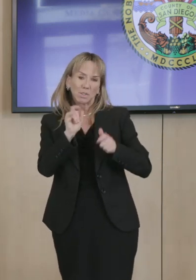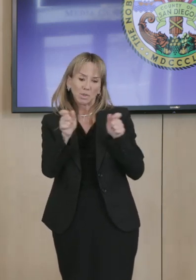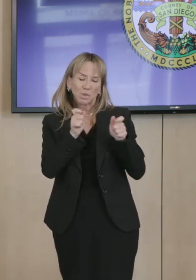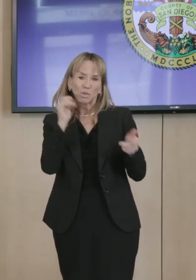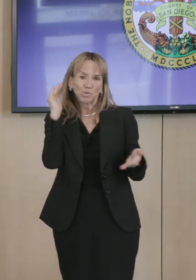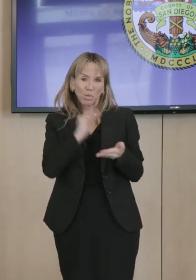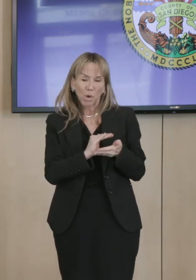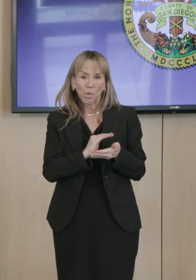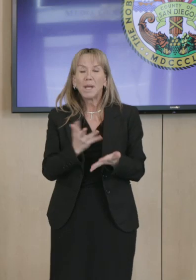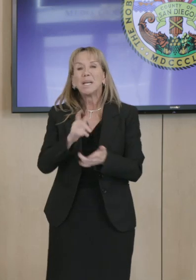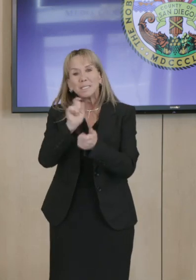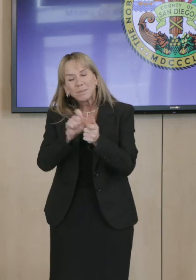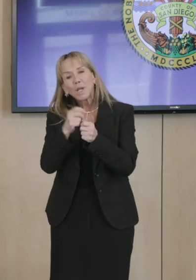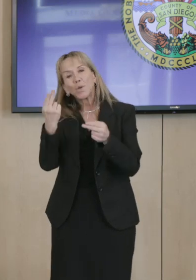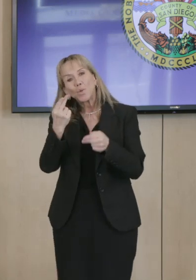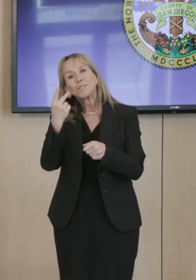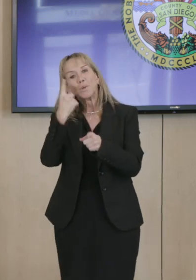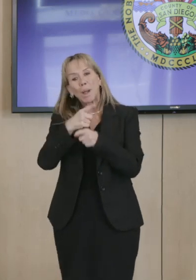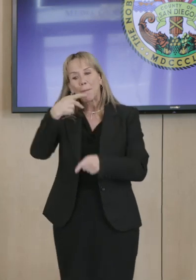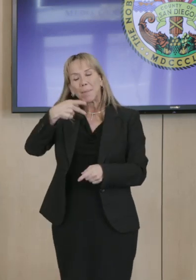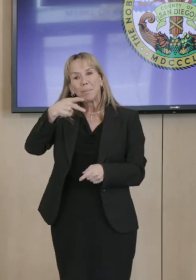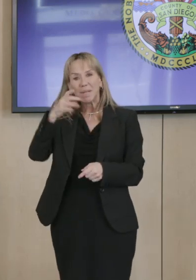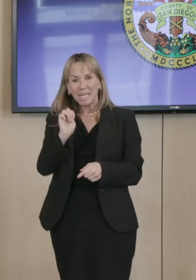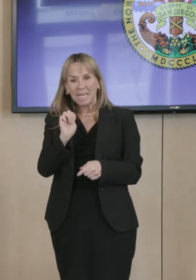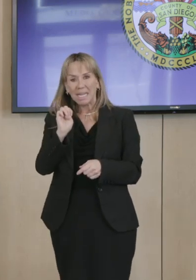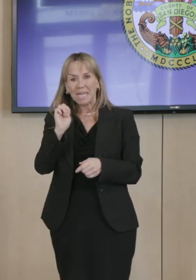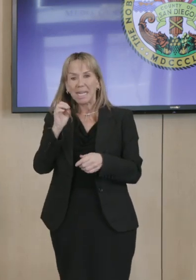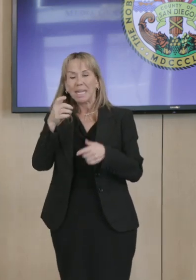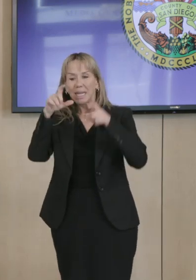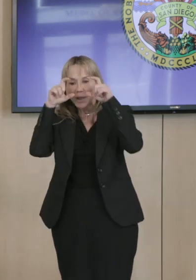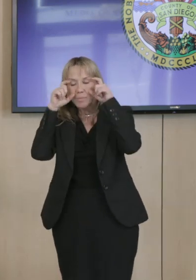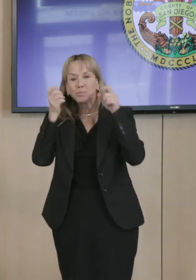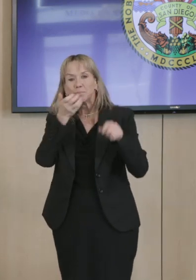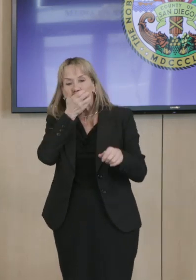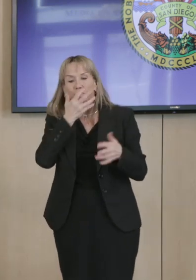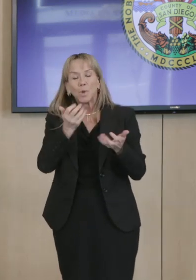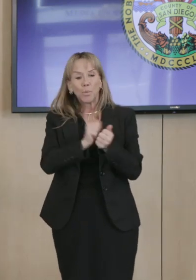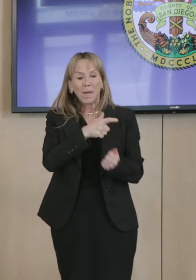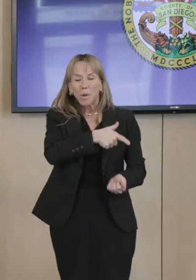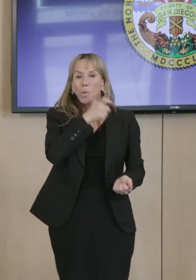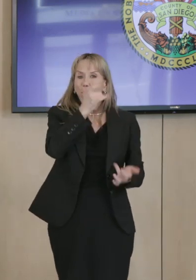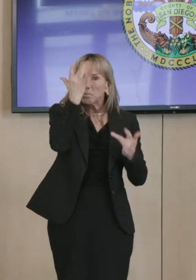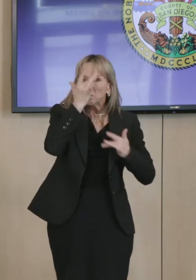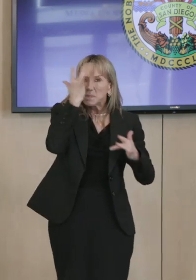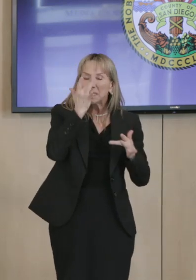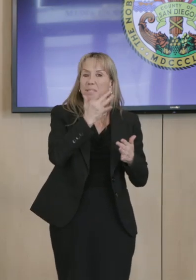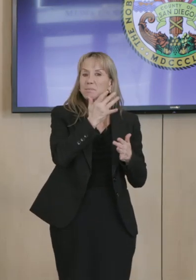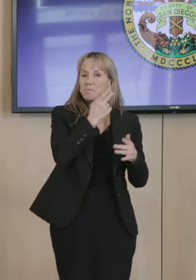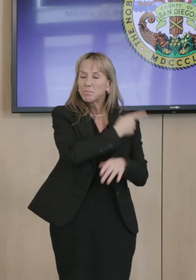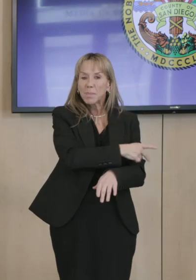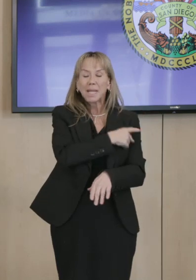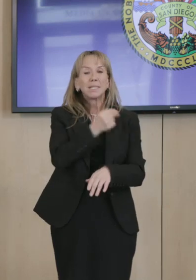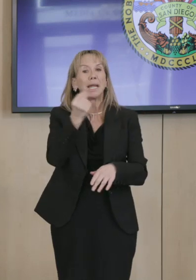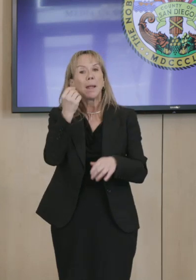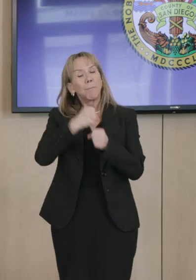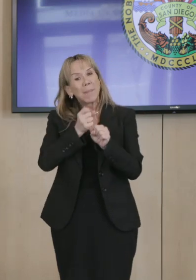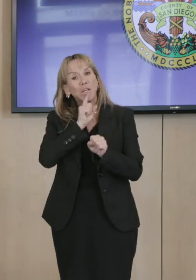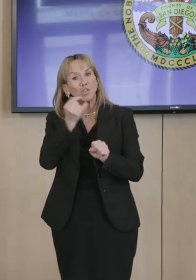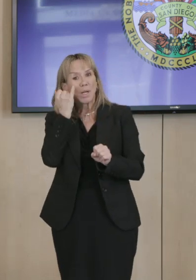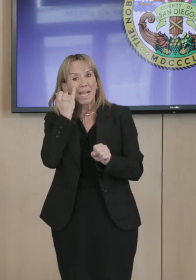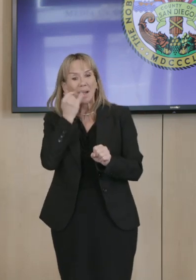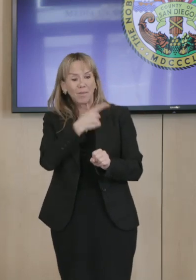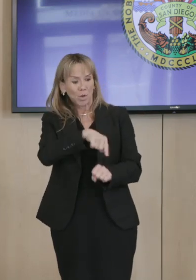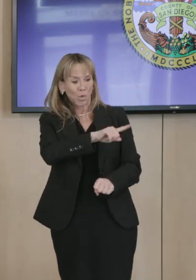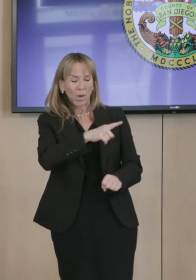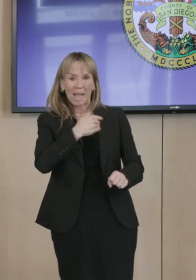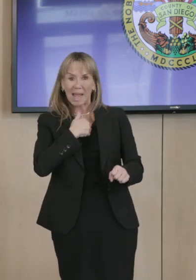proper PPE with patients who are ill, to cohort patients, that is, put them together in the facility if they have the similar illness, and